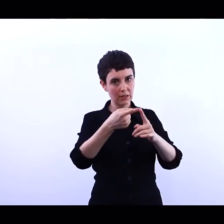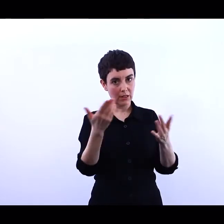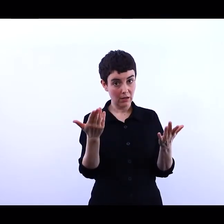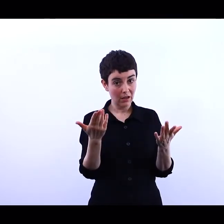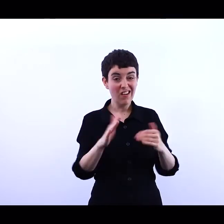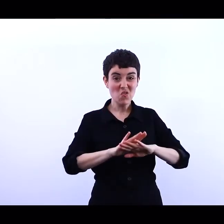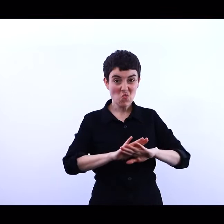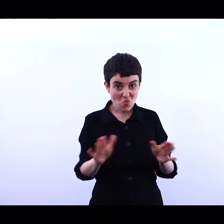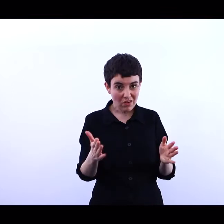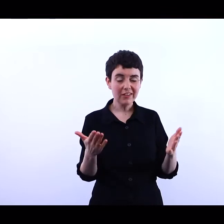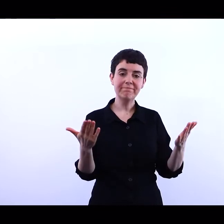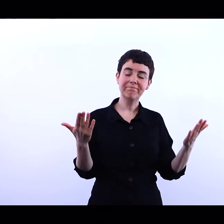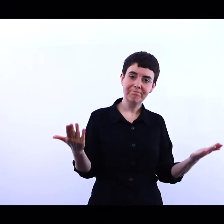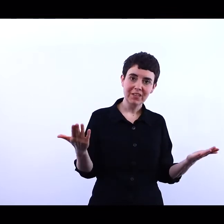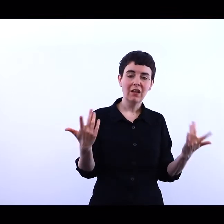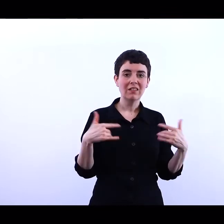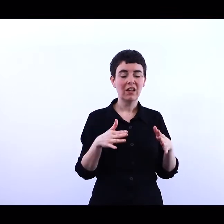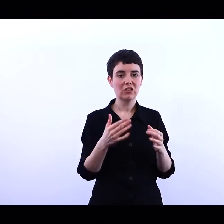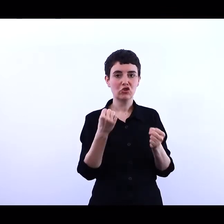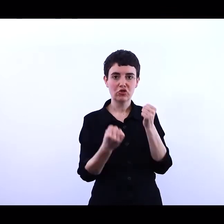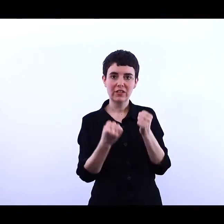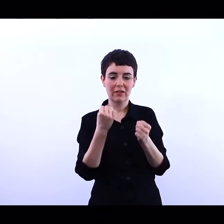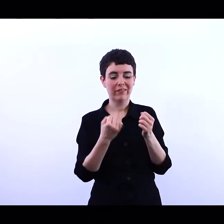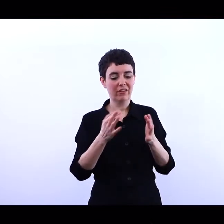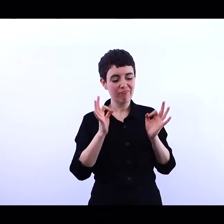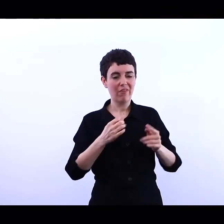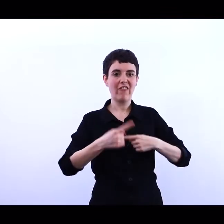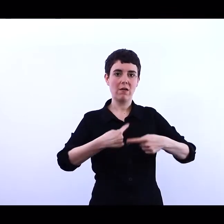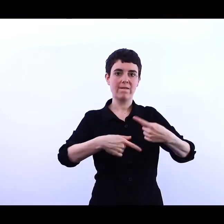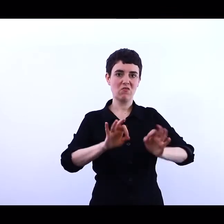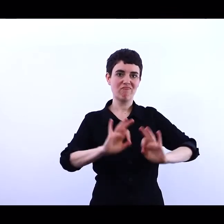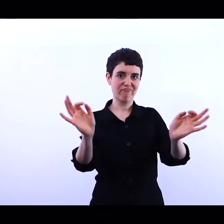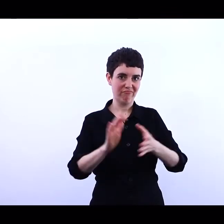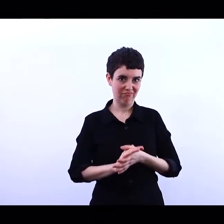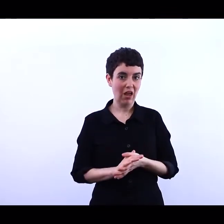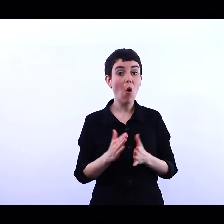and staff members to advocate for appropriate decision-making, investment, and training.